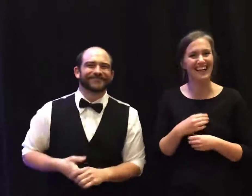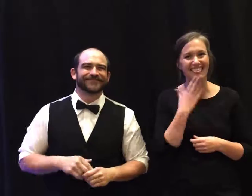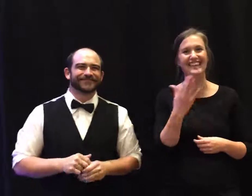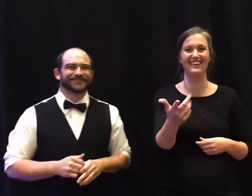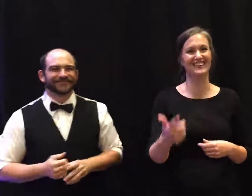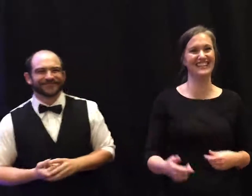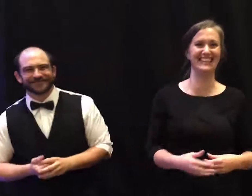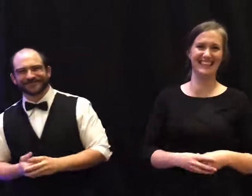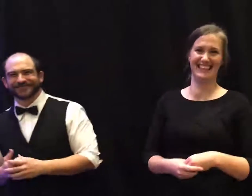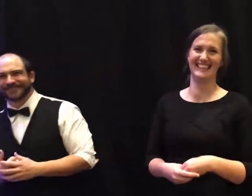Thank you.